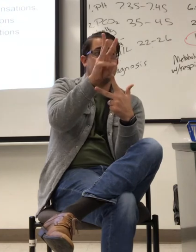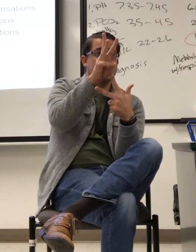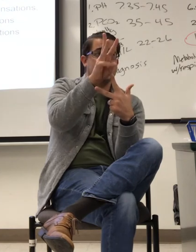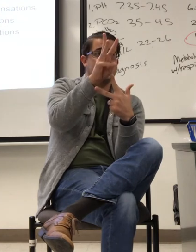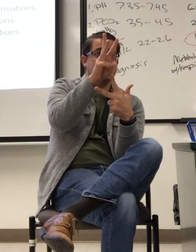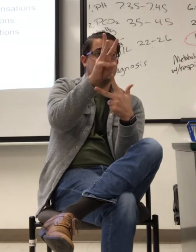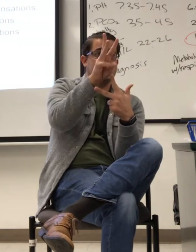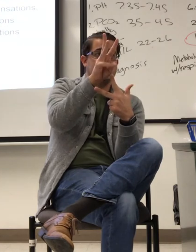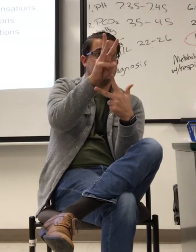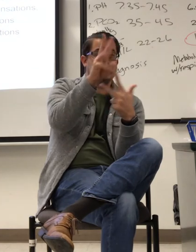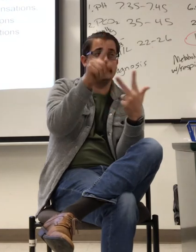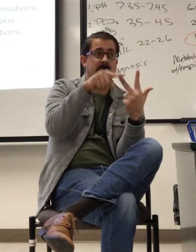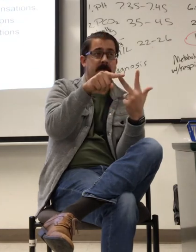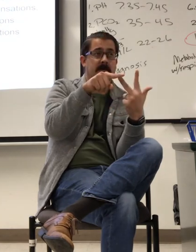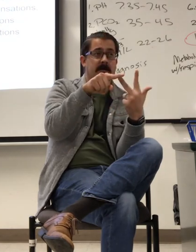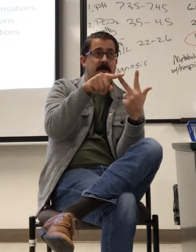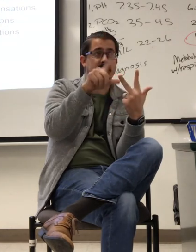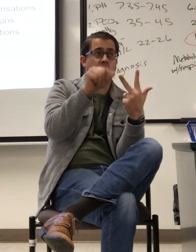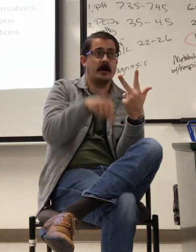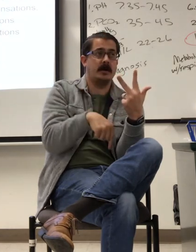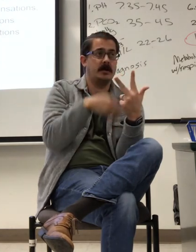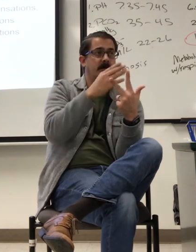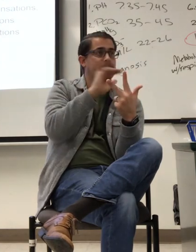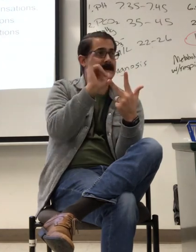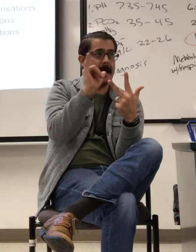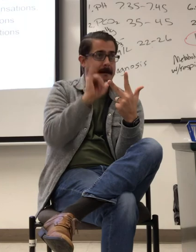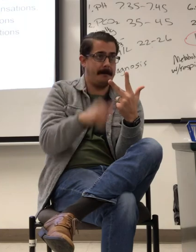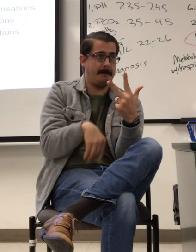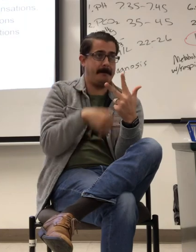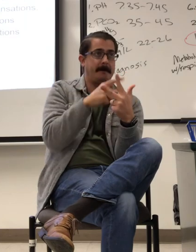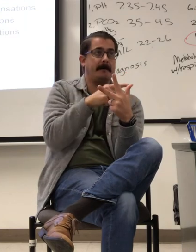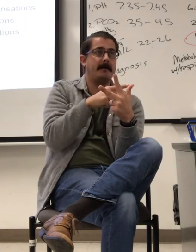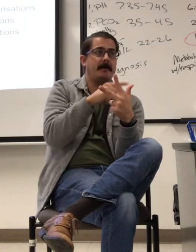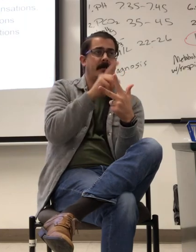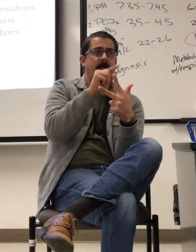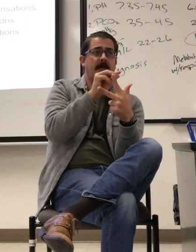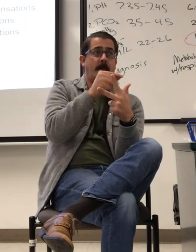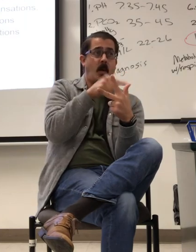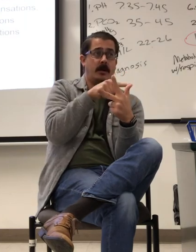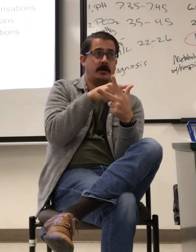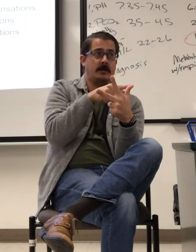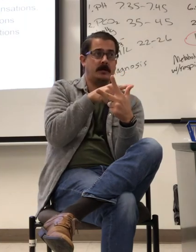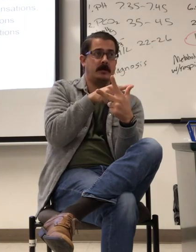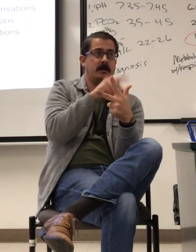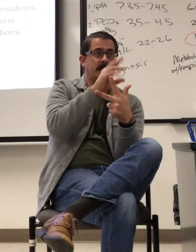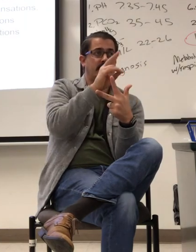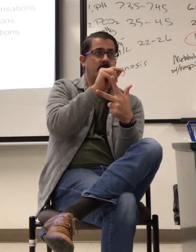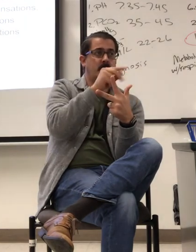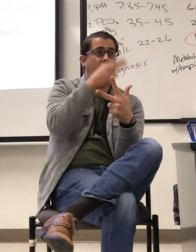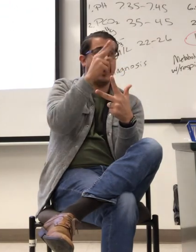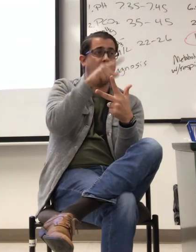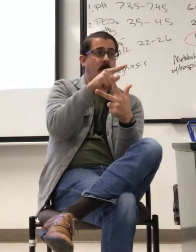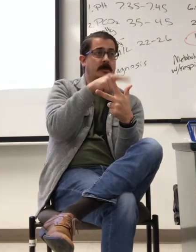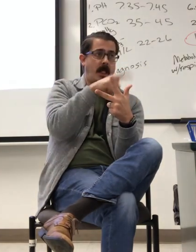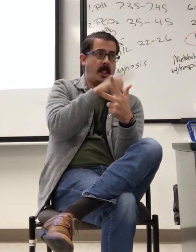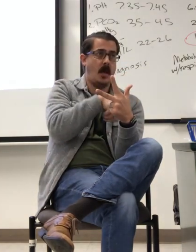20. Just go through the steps again. Evaluate number one, 7.2, is that high or